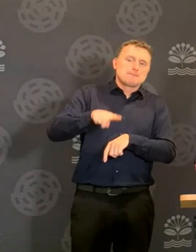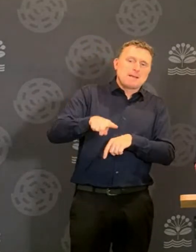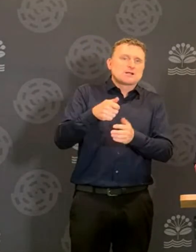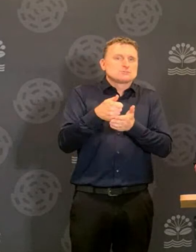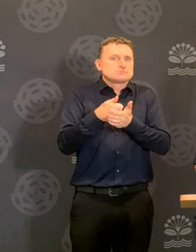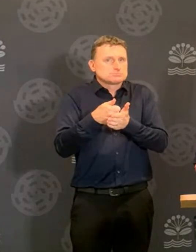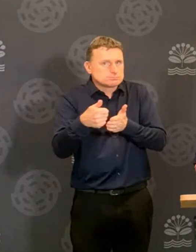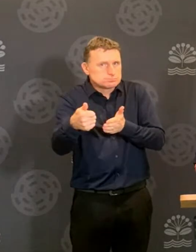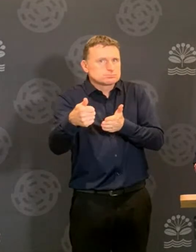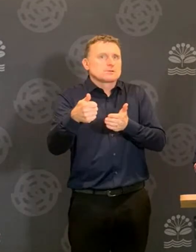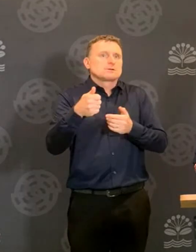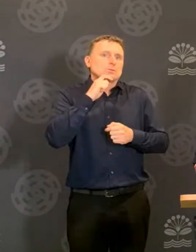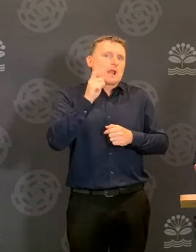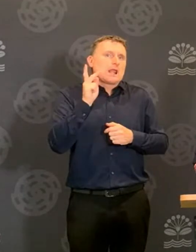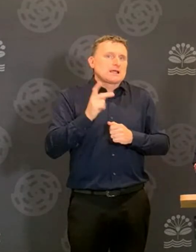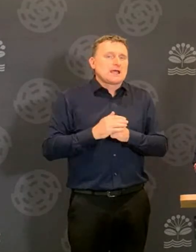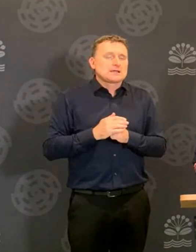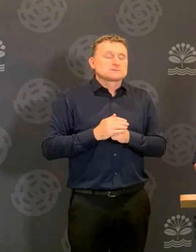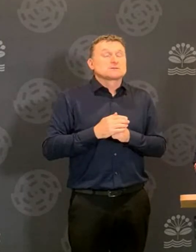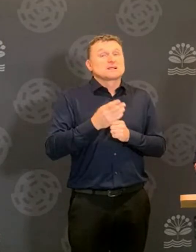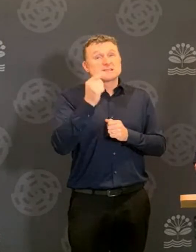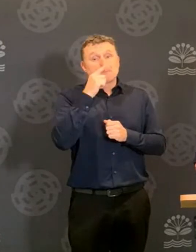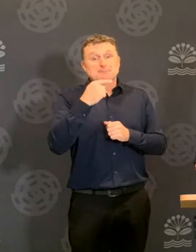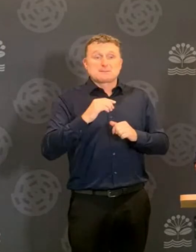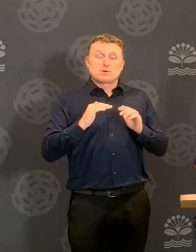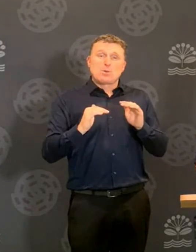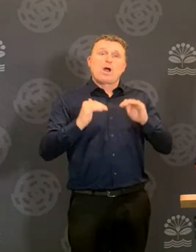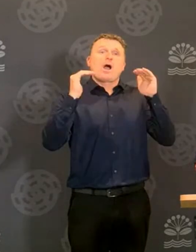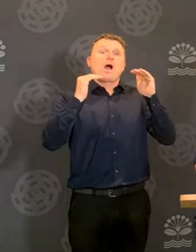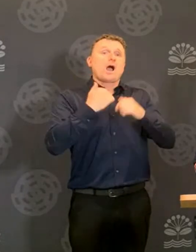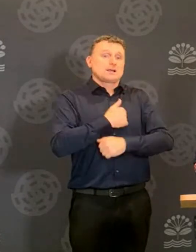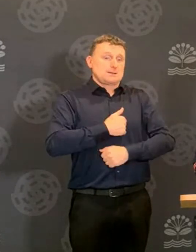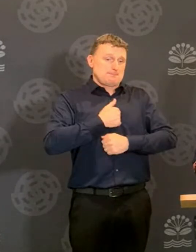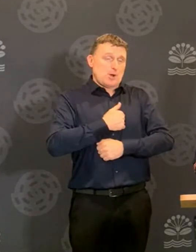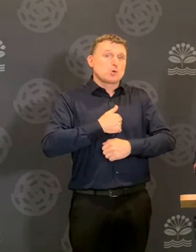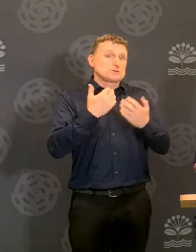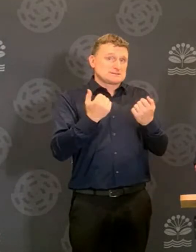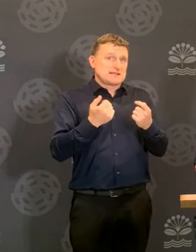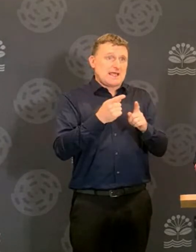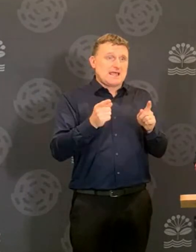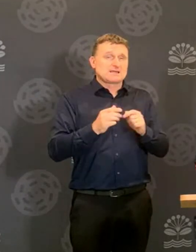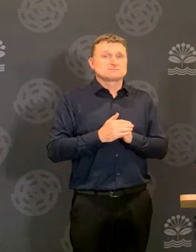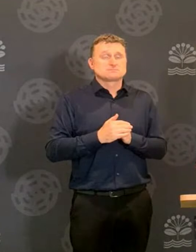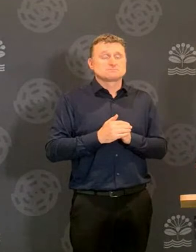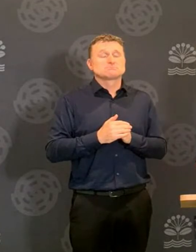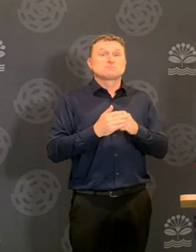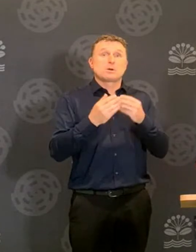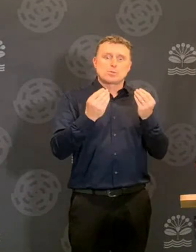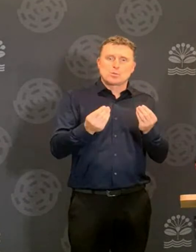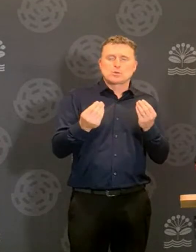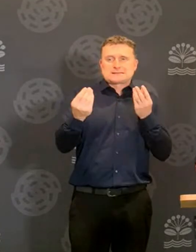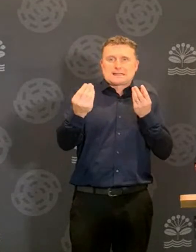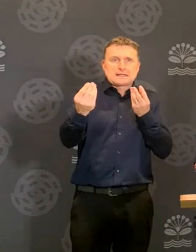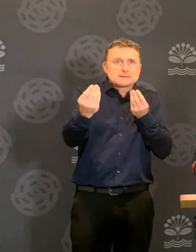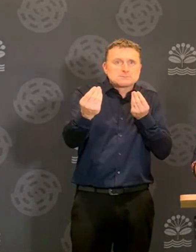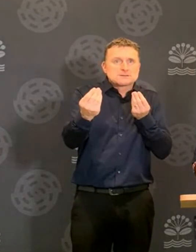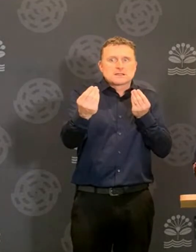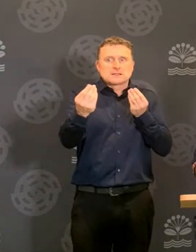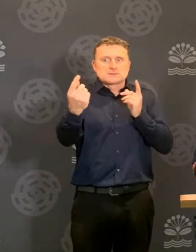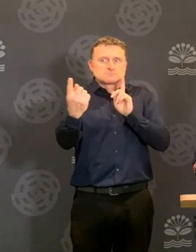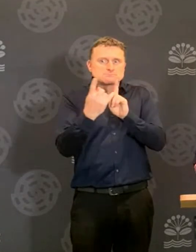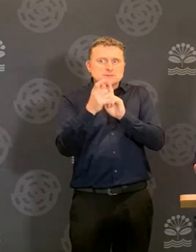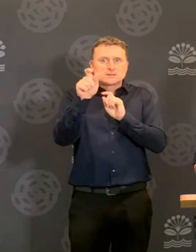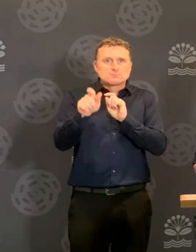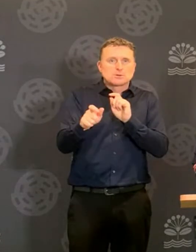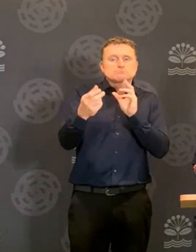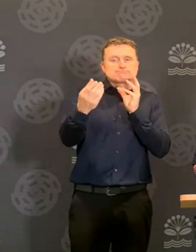reasonable to expect that there will be heightened emotions. Just the one thing is just to really be mindful of that when